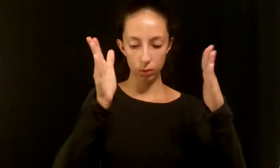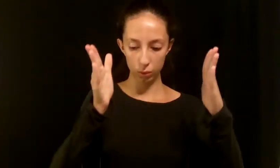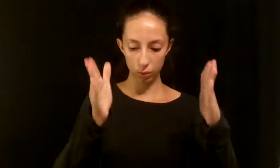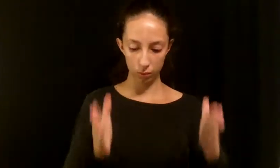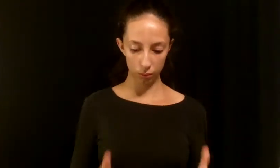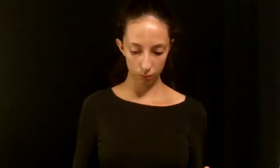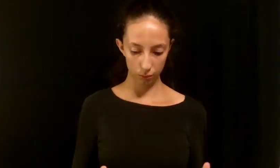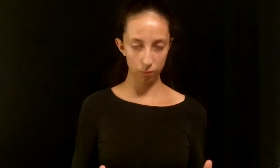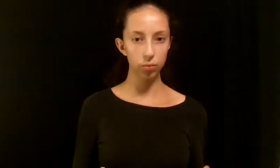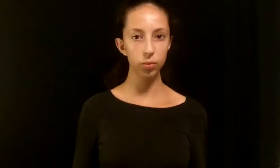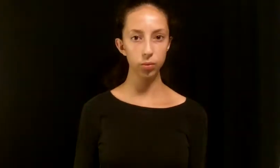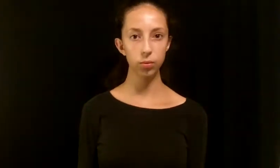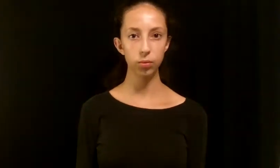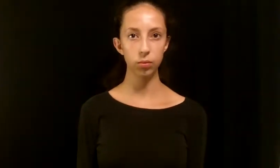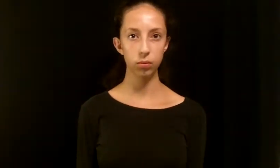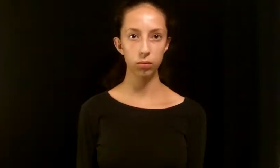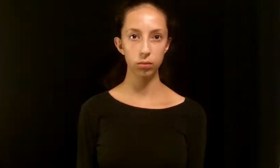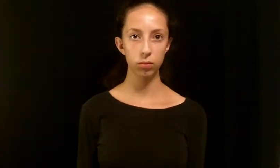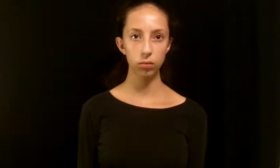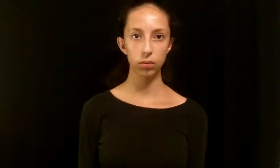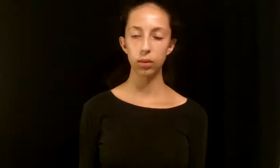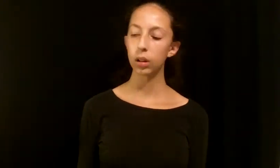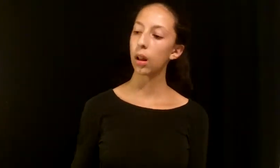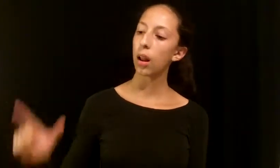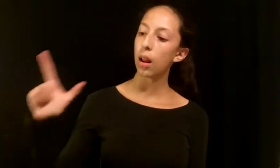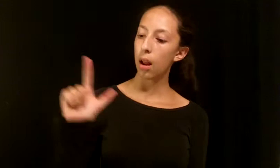person. Library is an L that just circles.